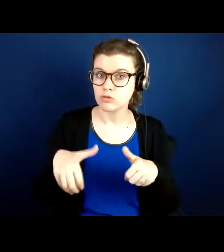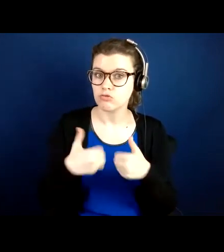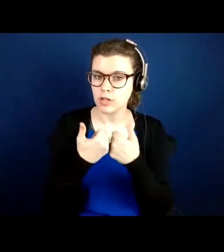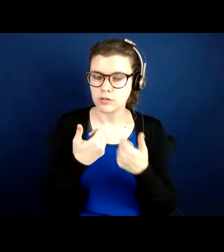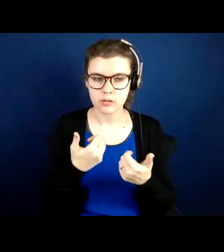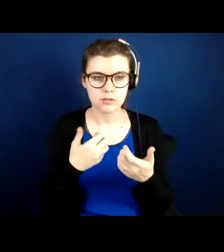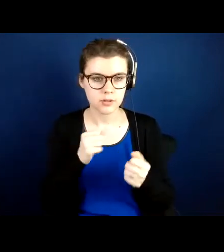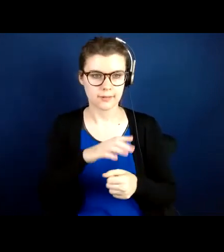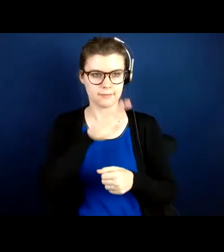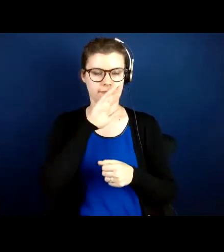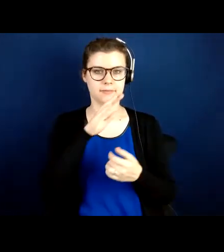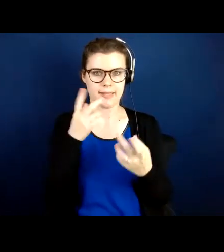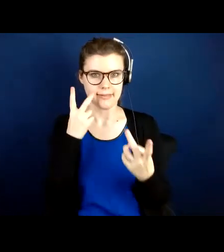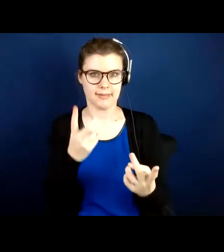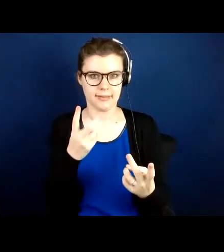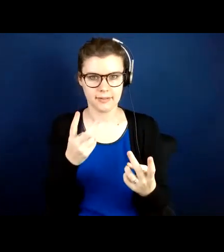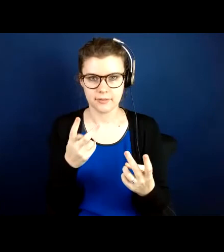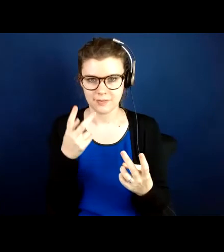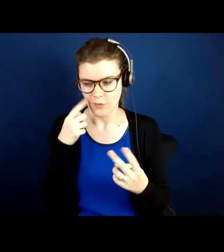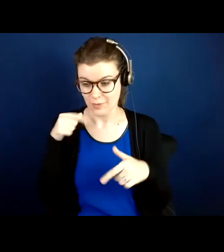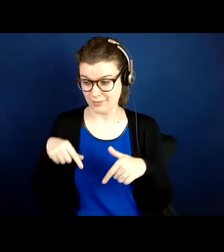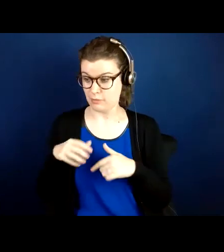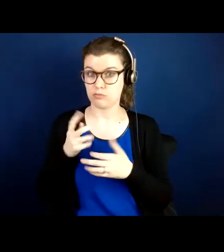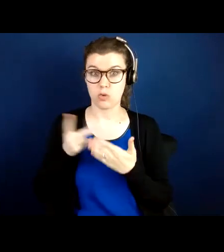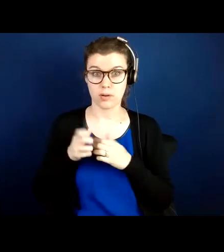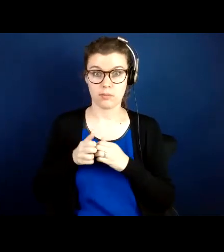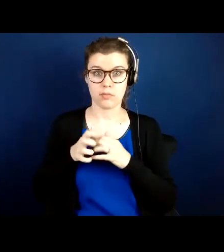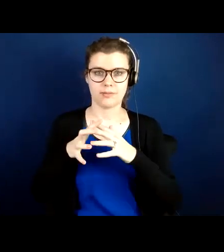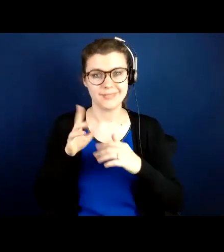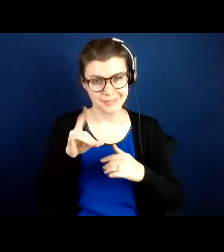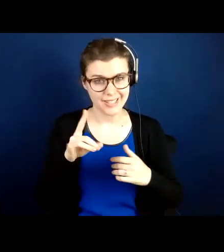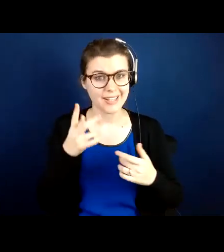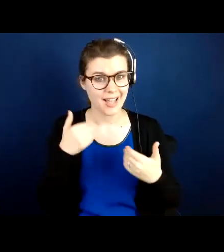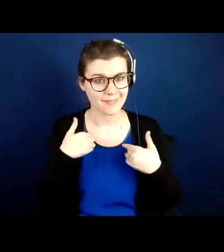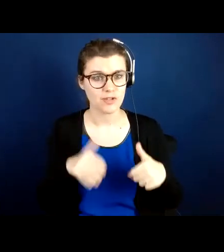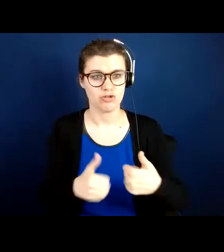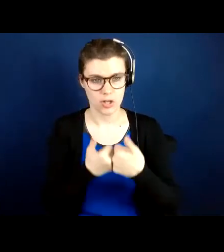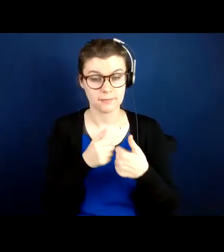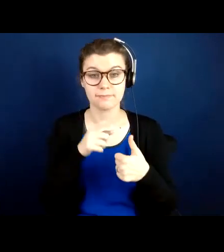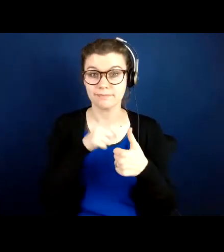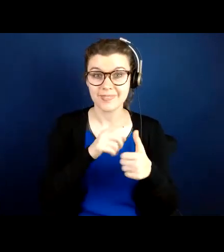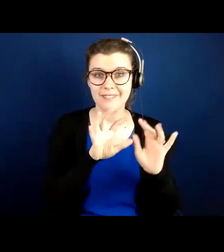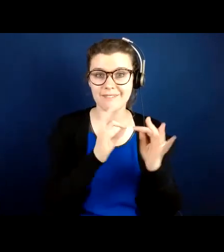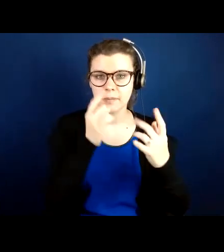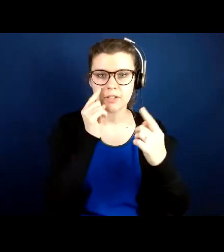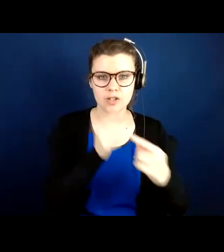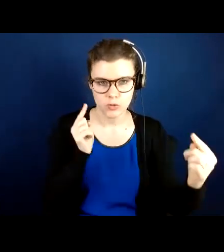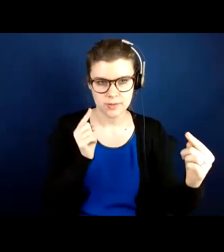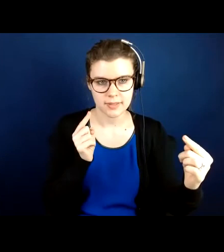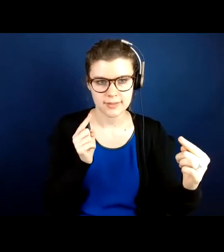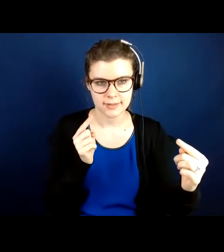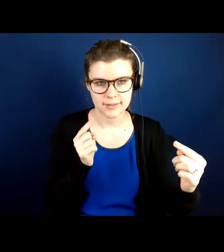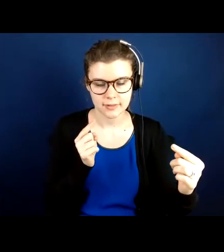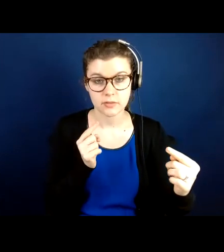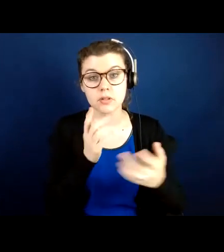of starting our program. And so the first one is family members' disagreements and supports. Now, family members